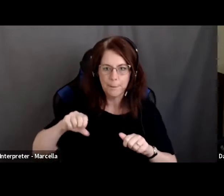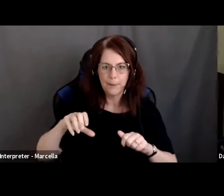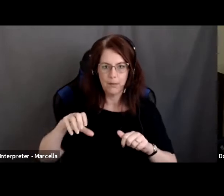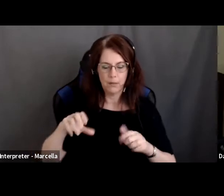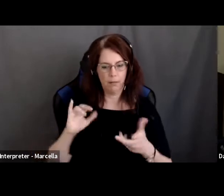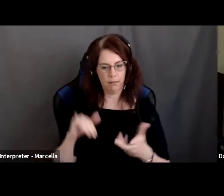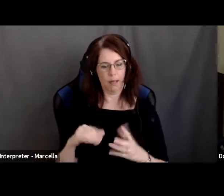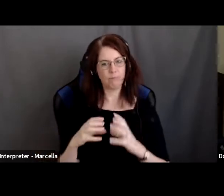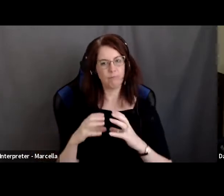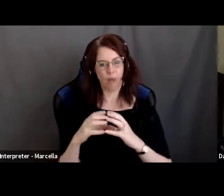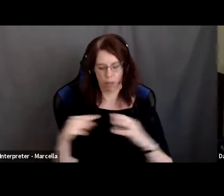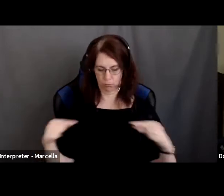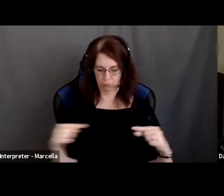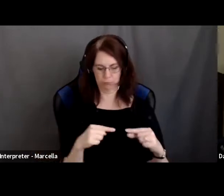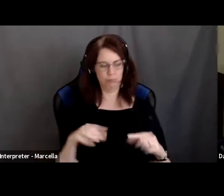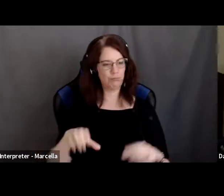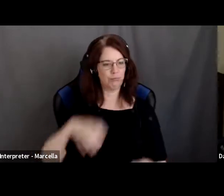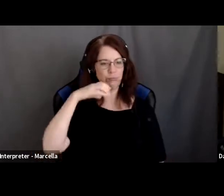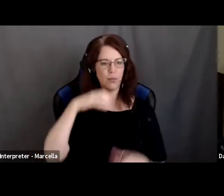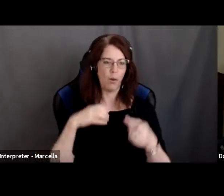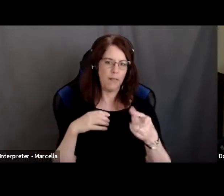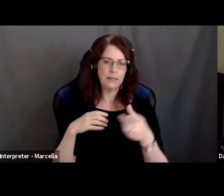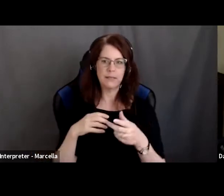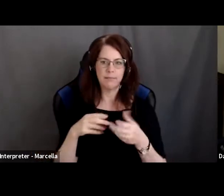kind of solutions can really make a difference.